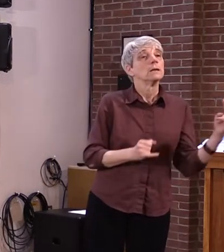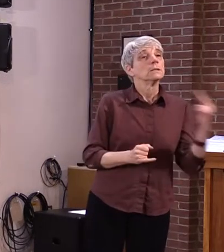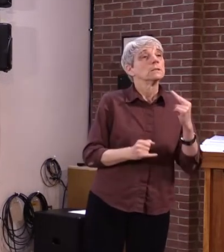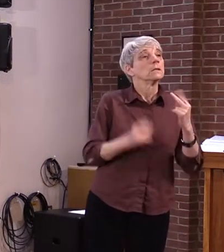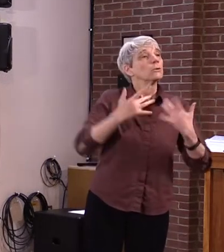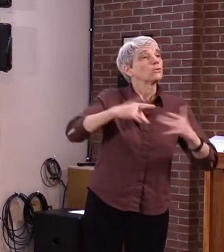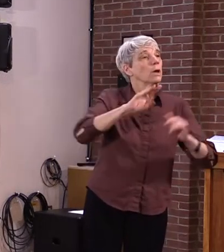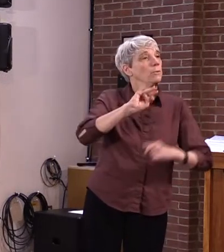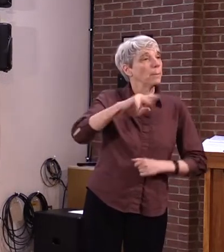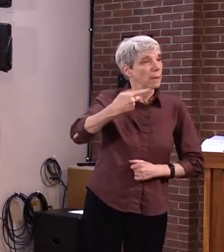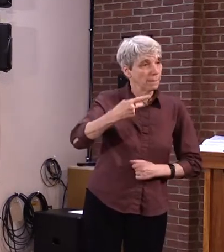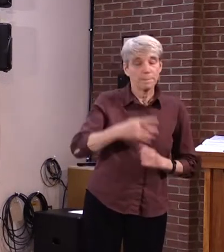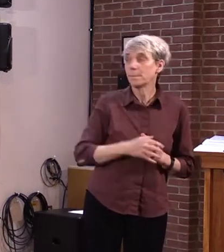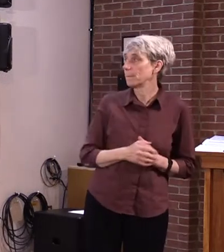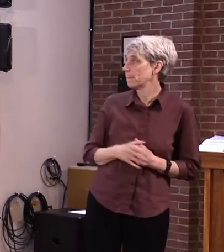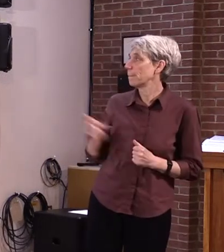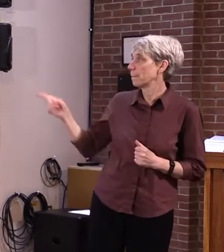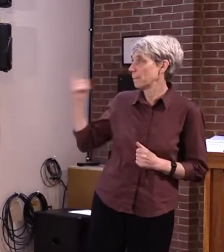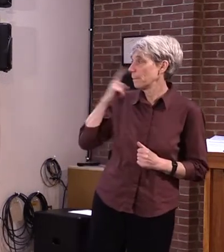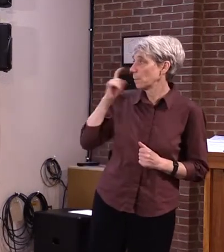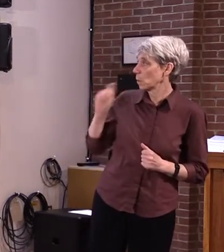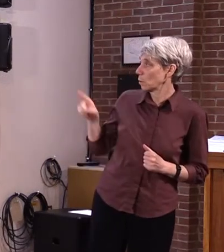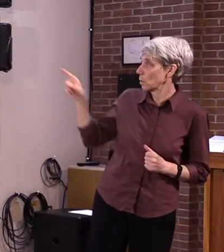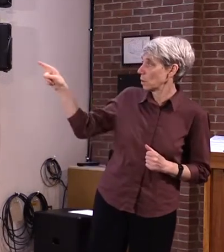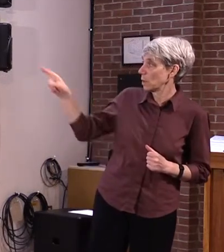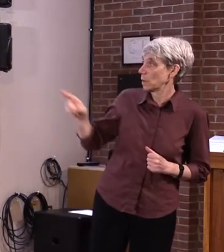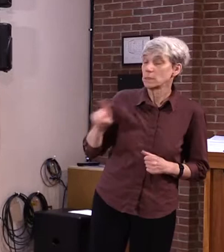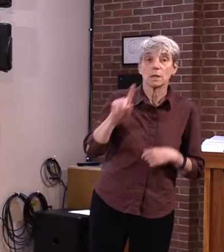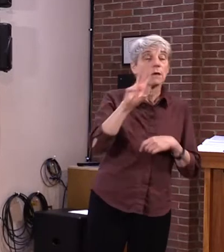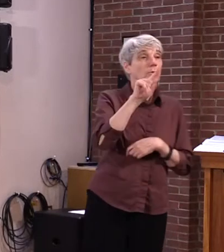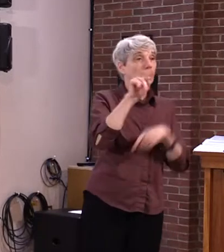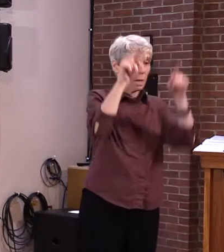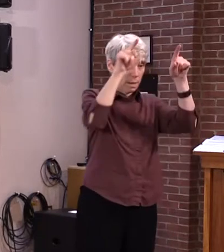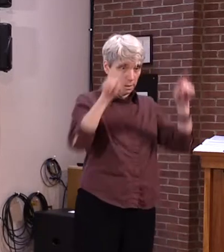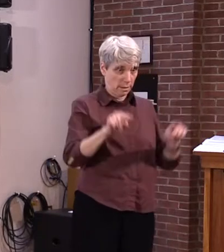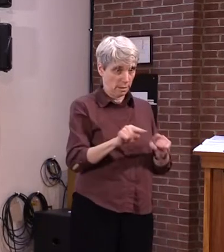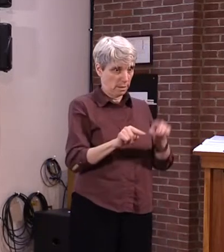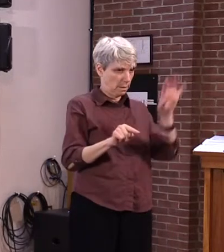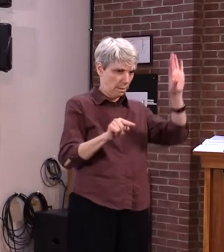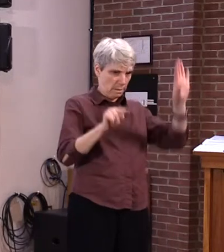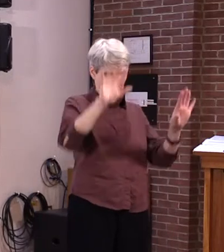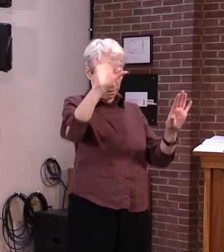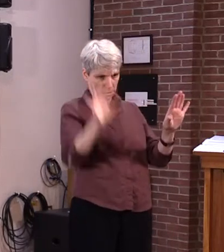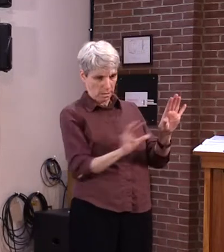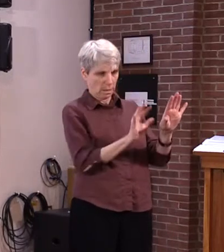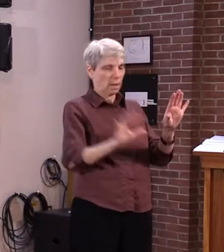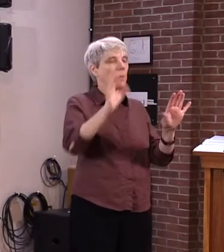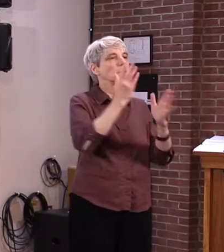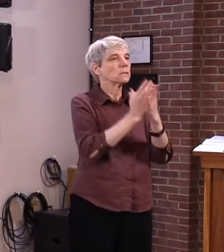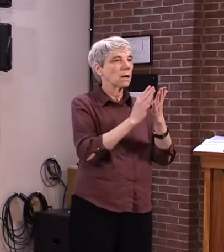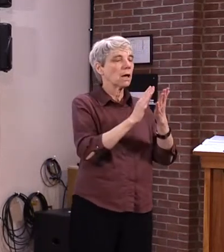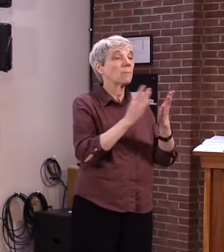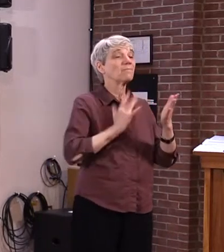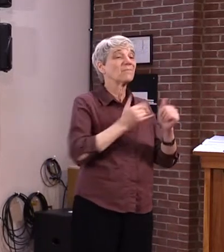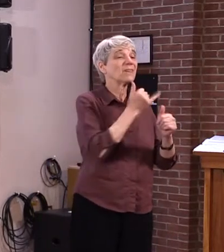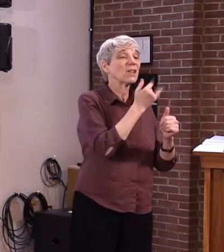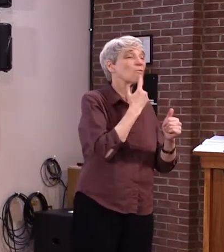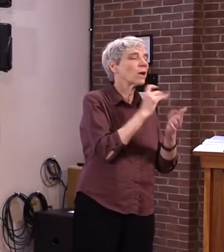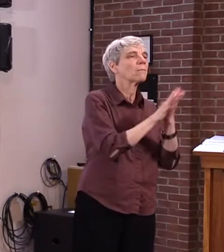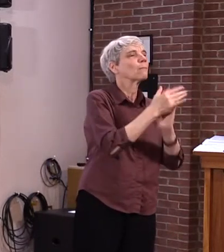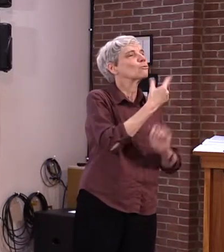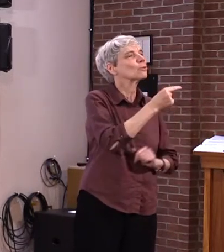see here that there are some counties in our bordering communities that have improved, others that have gone the other